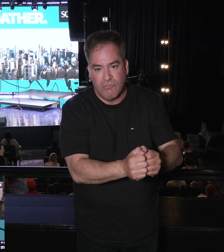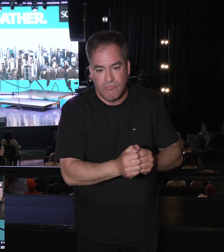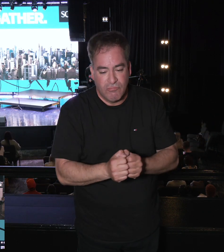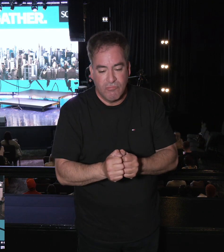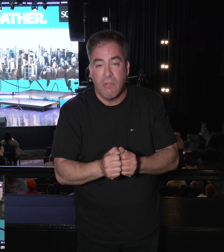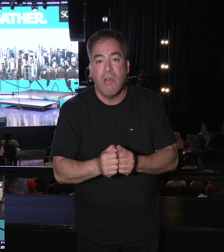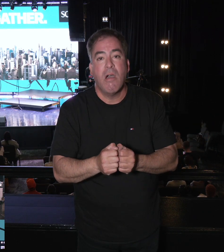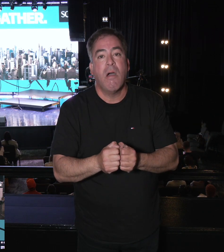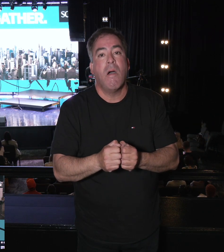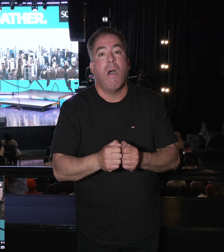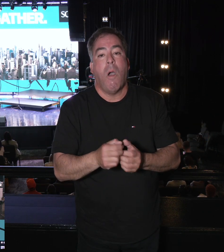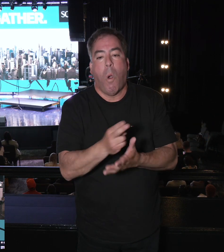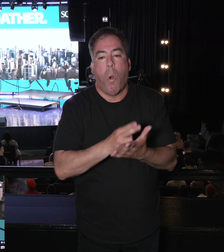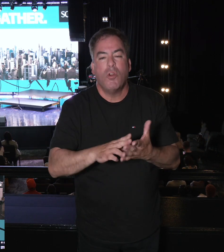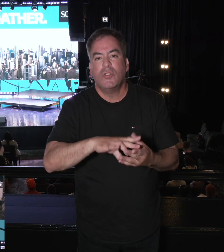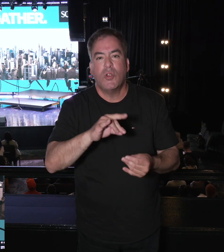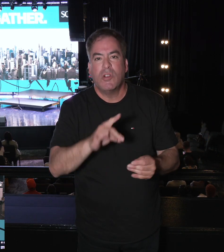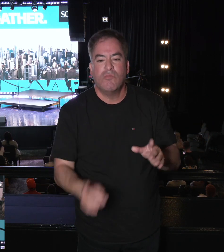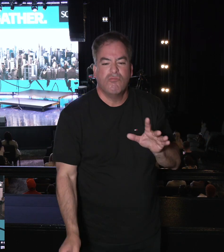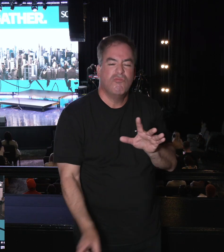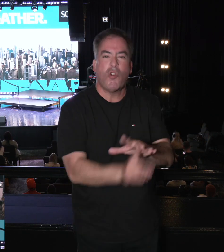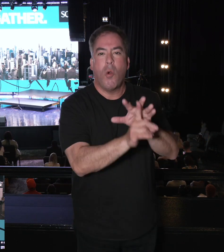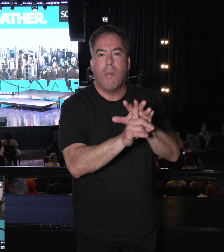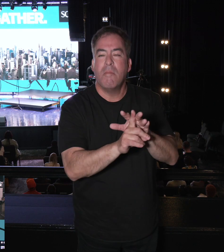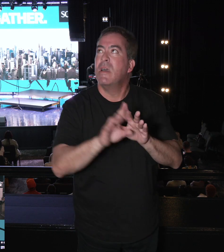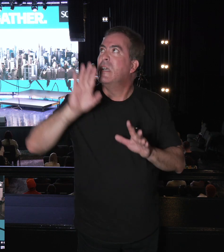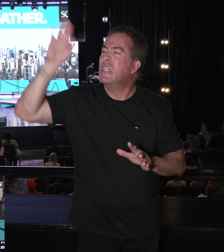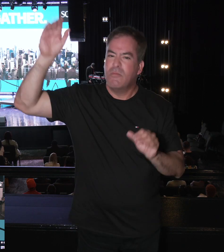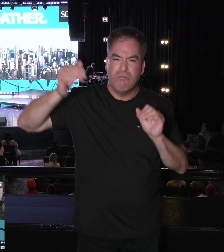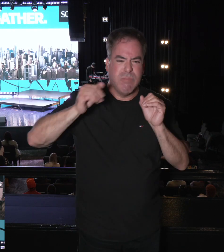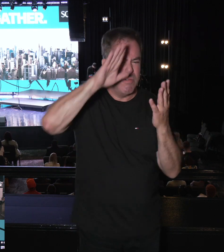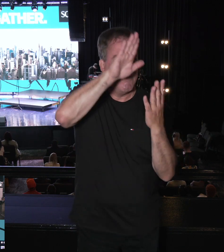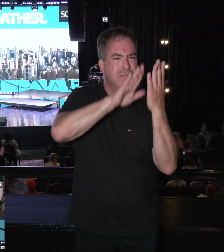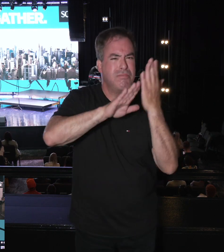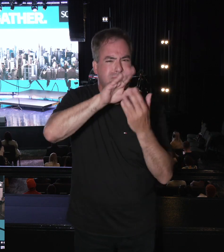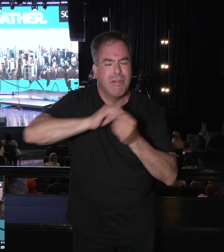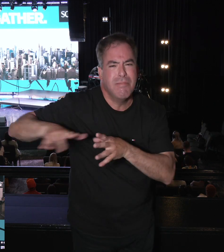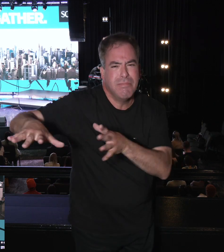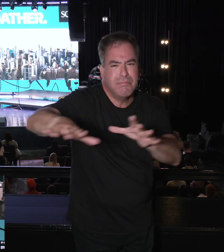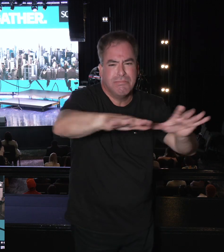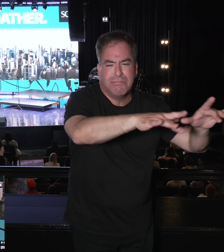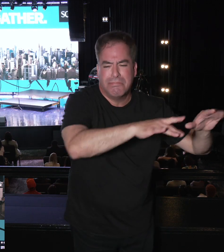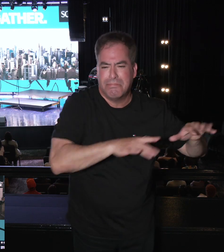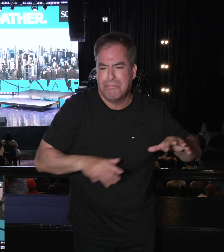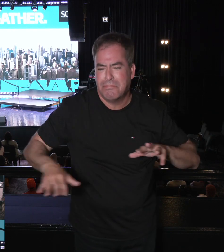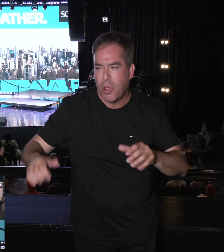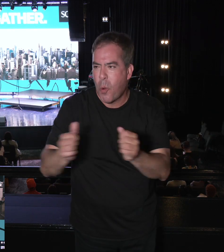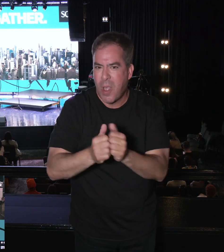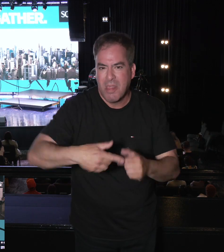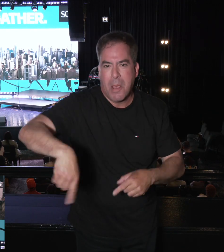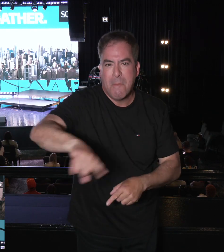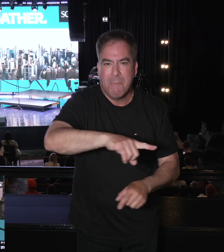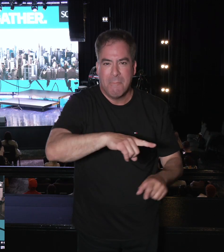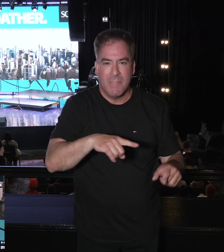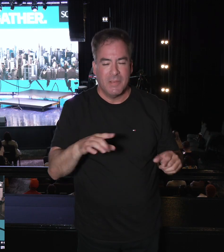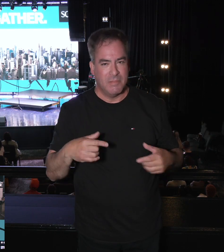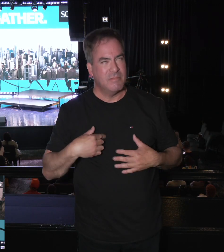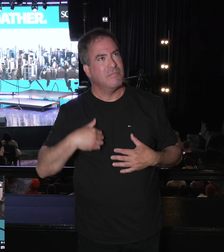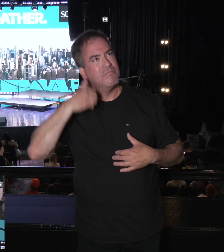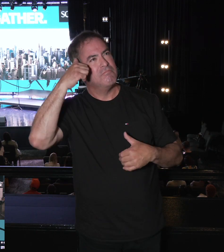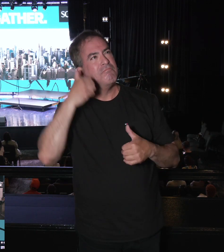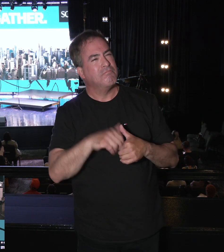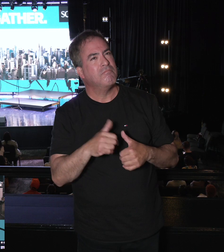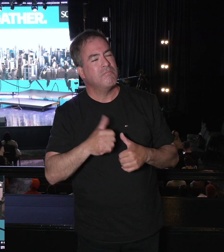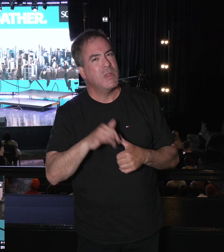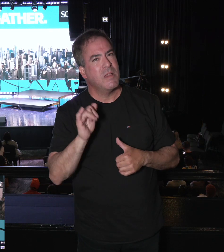And the Holy Spirit shows up. His presence fills the room and dwells with them. It reminds me